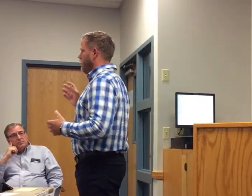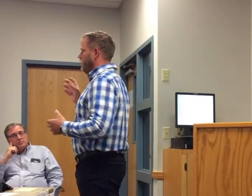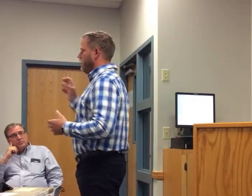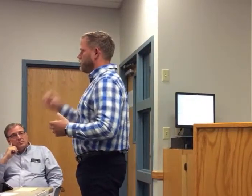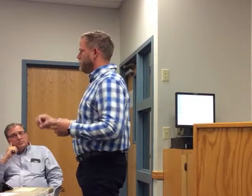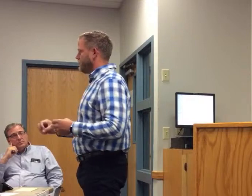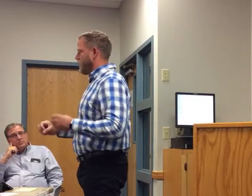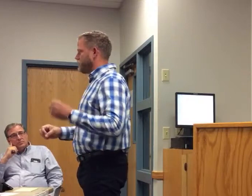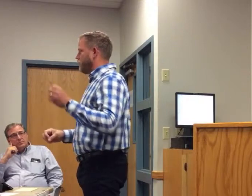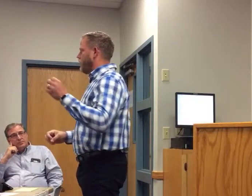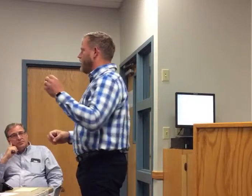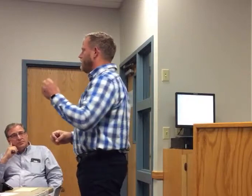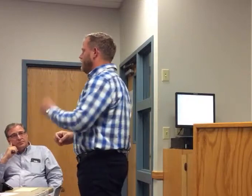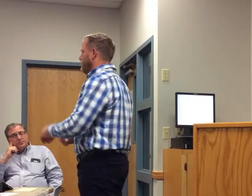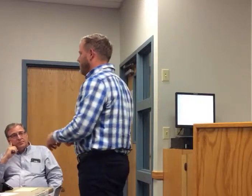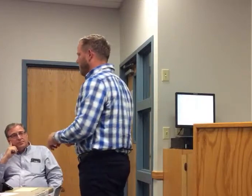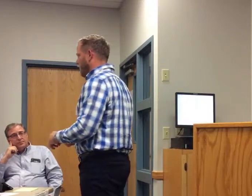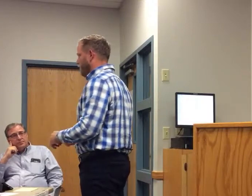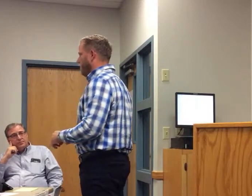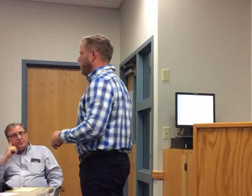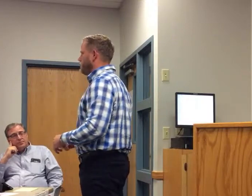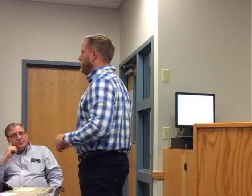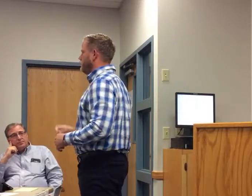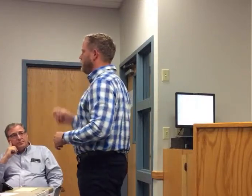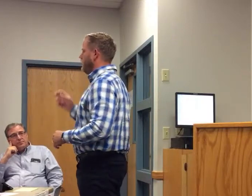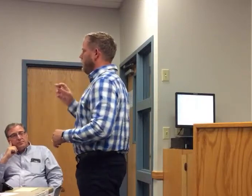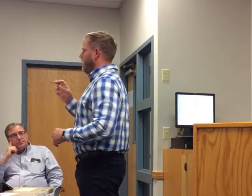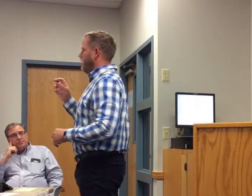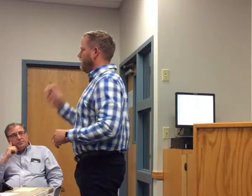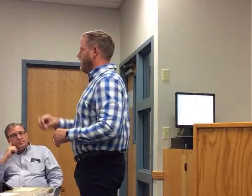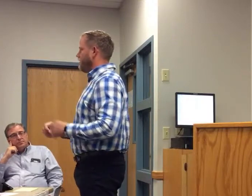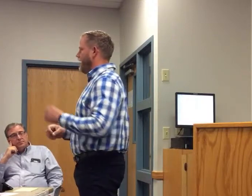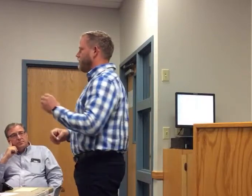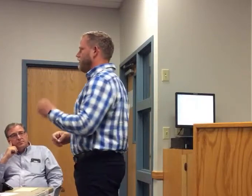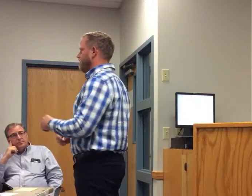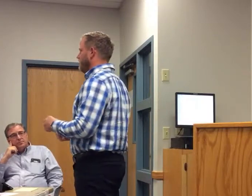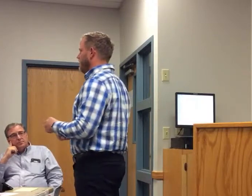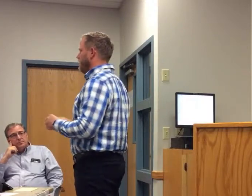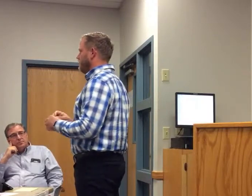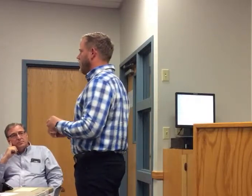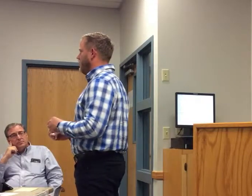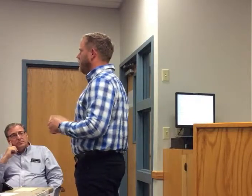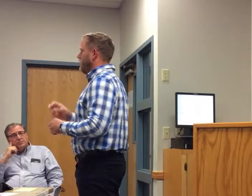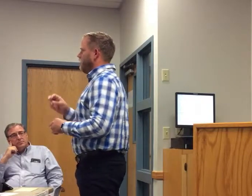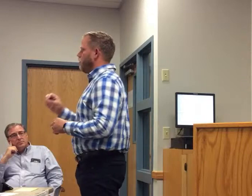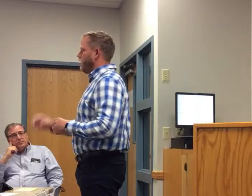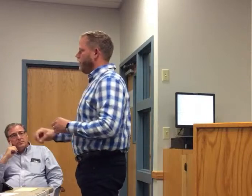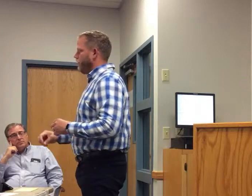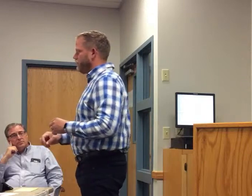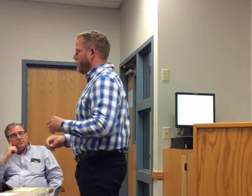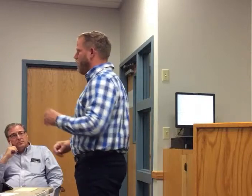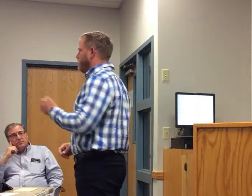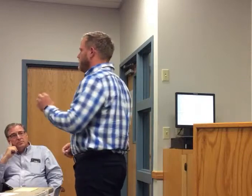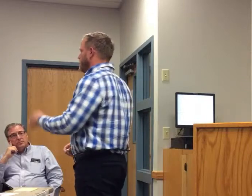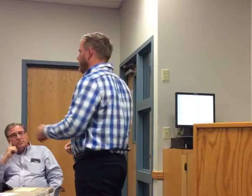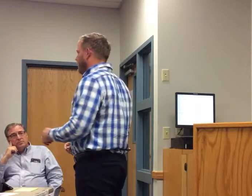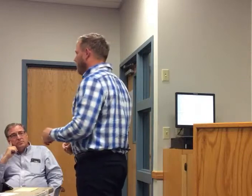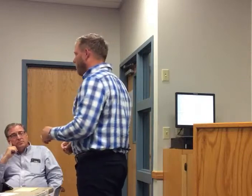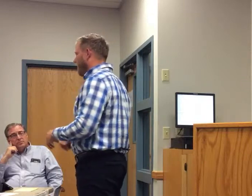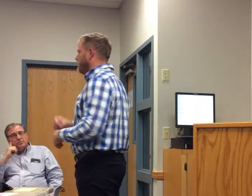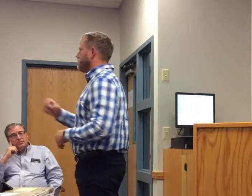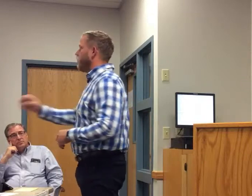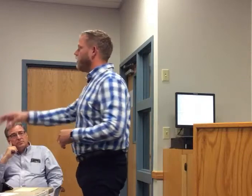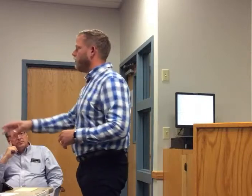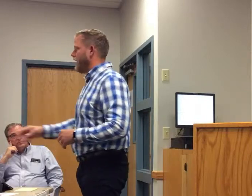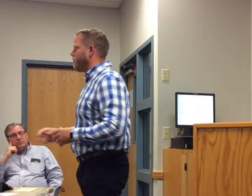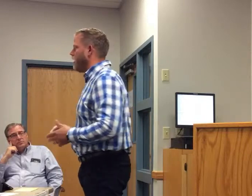had coaches scheduling practice on top of other coaches, and kids having to decide, do I go to this practice, or do I go